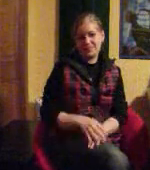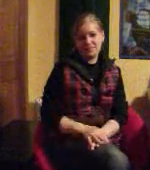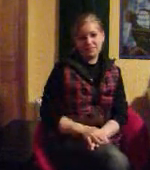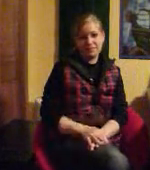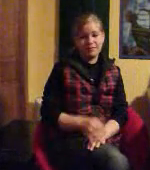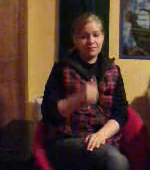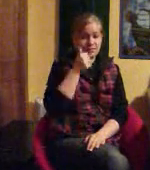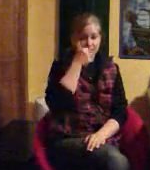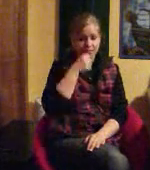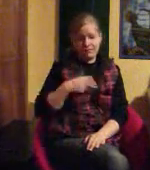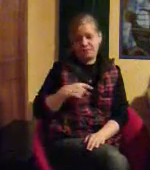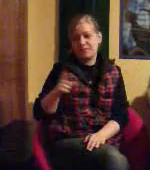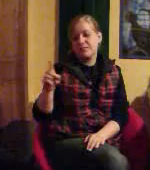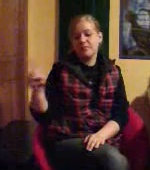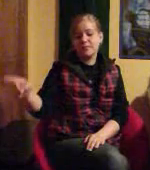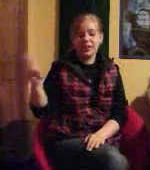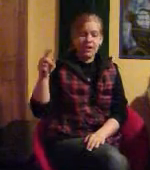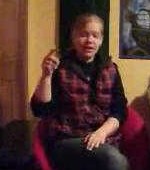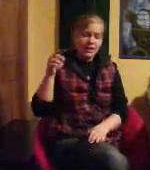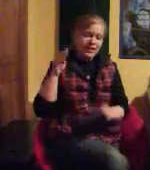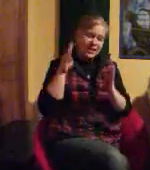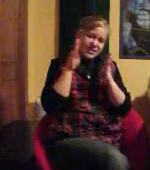She was smaller than her wagon.